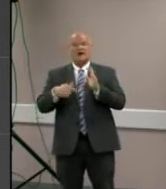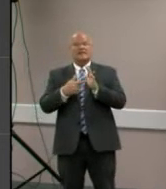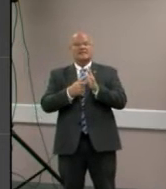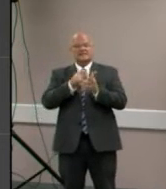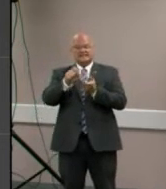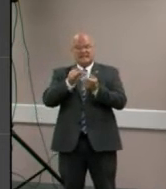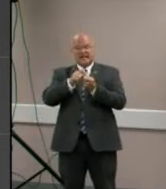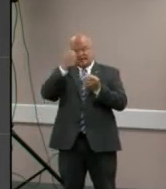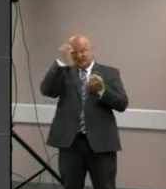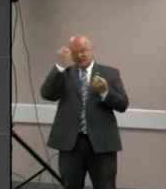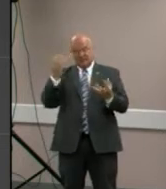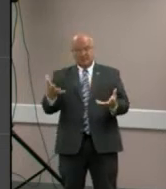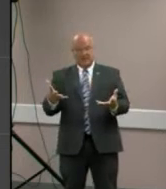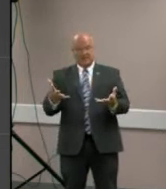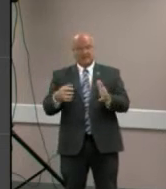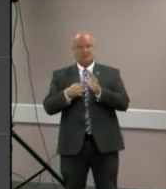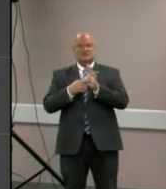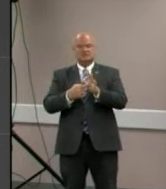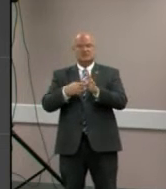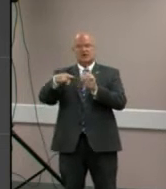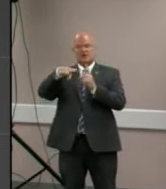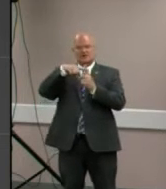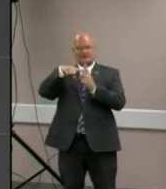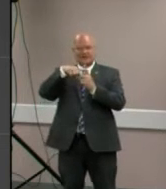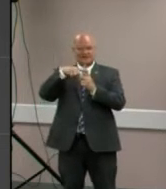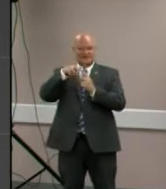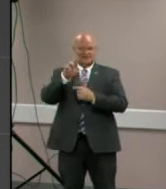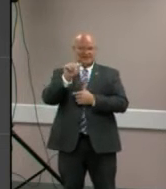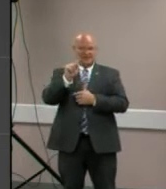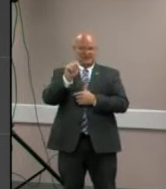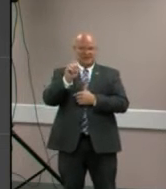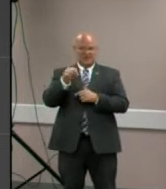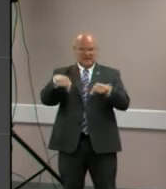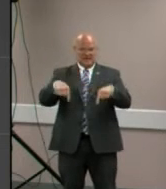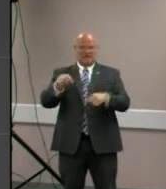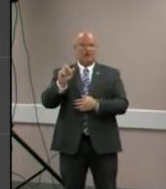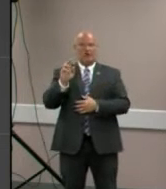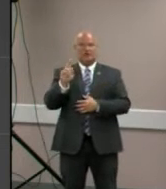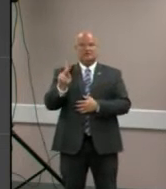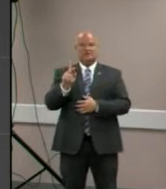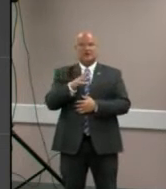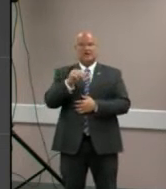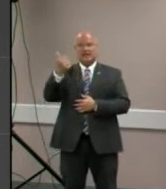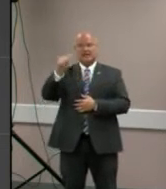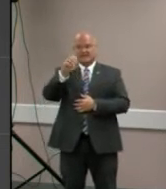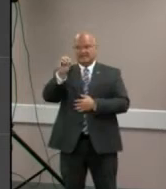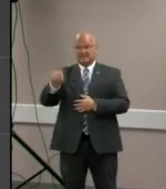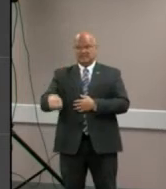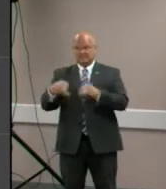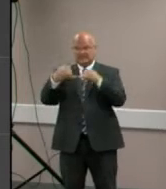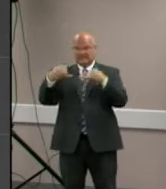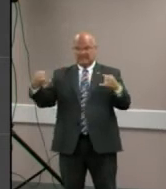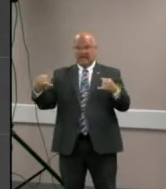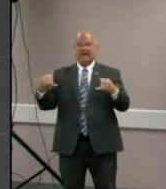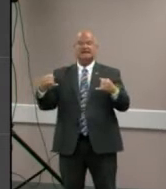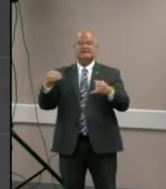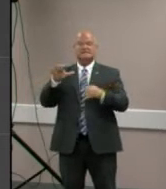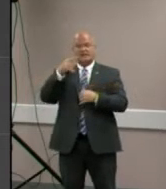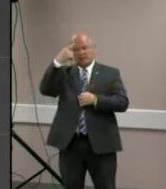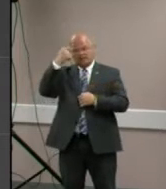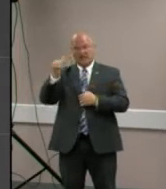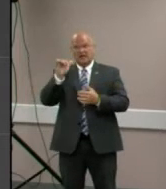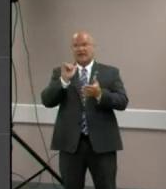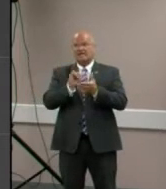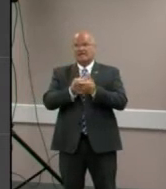the accurate information showing our positivity rate in Arkansas. And the 10% line is drawn across there